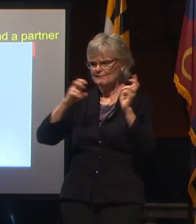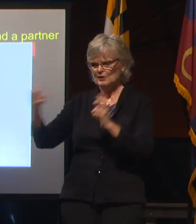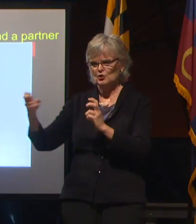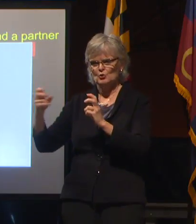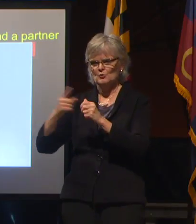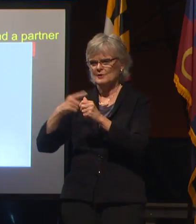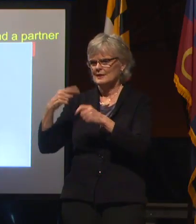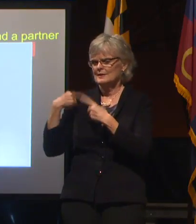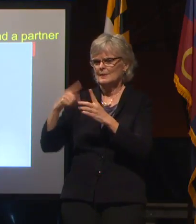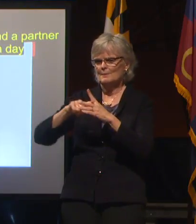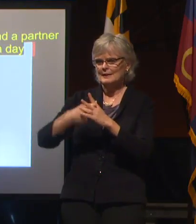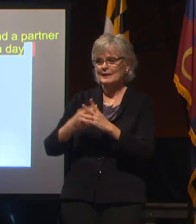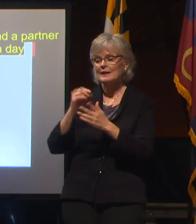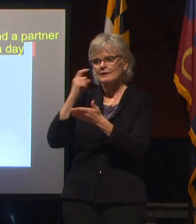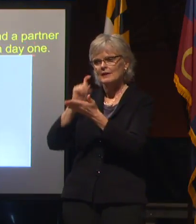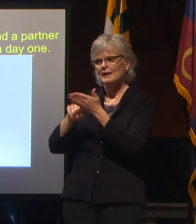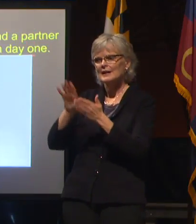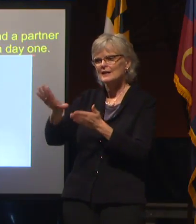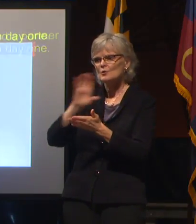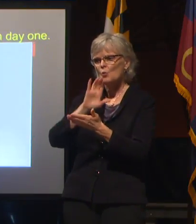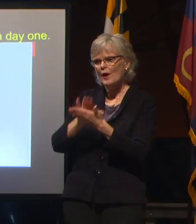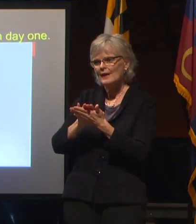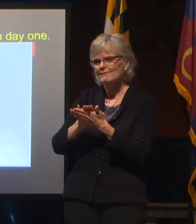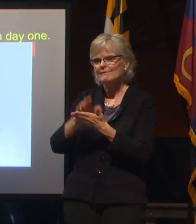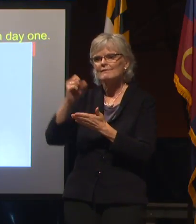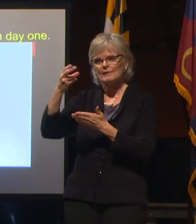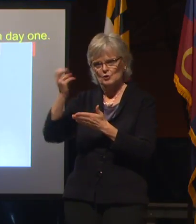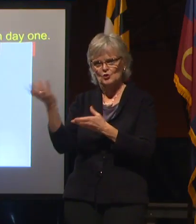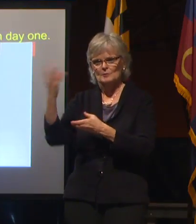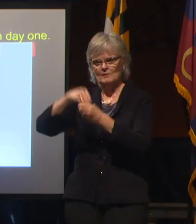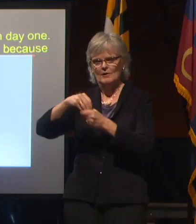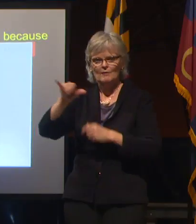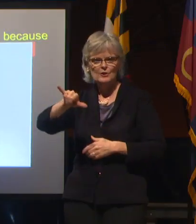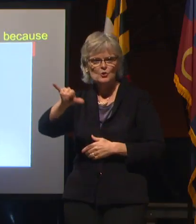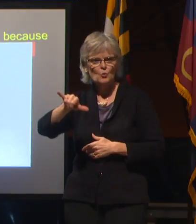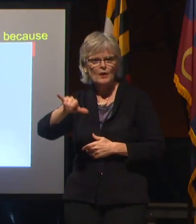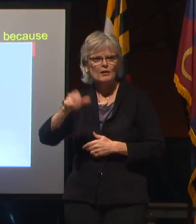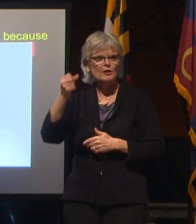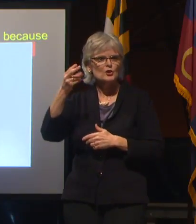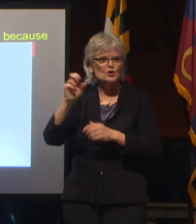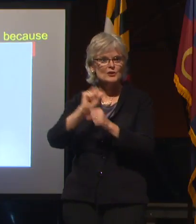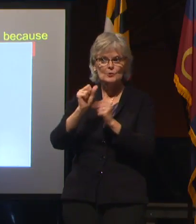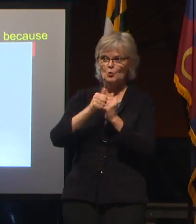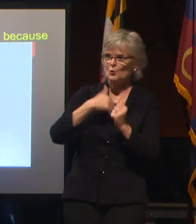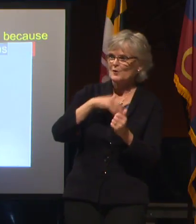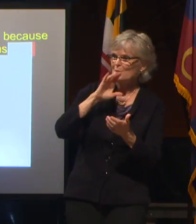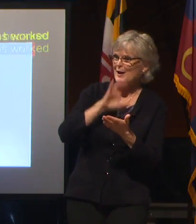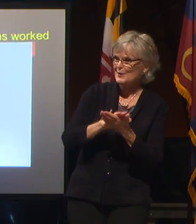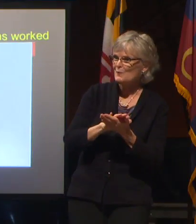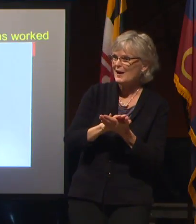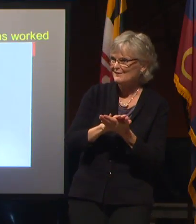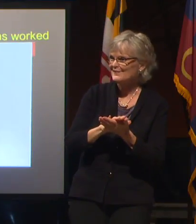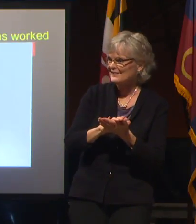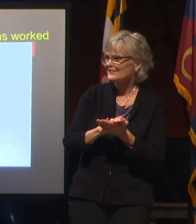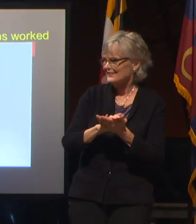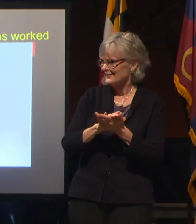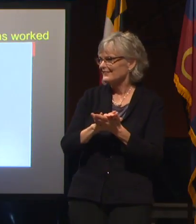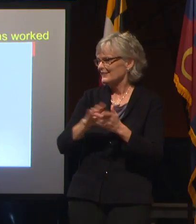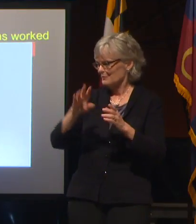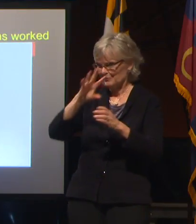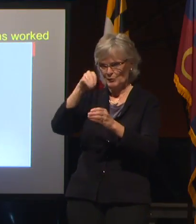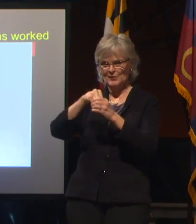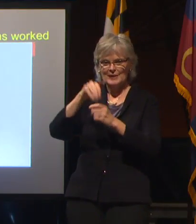me also acknowledge his wife, because she has been here as well. She has worked with my wife and so many others throughout Montgomery